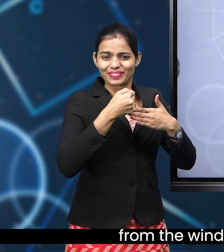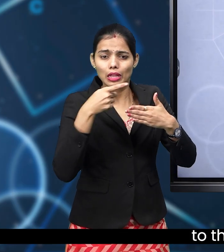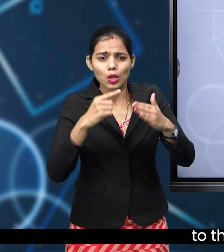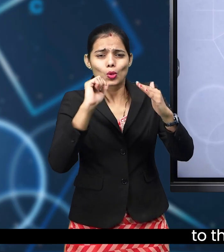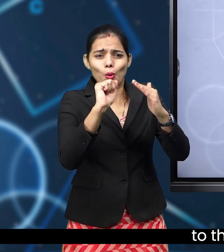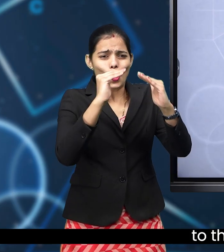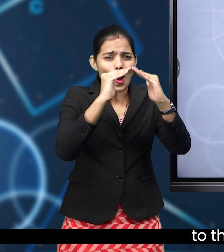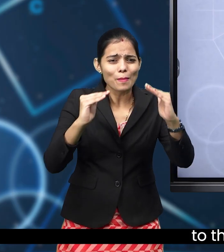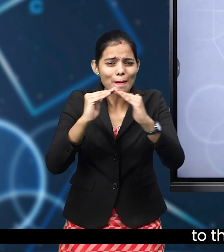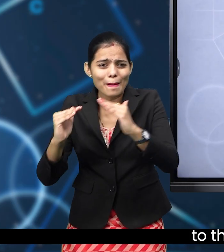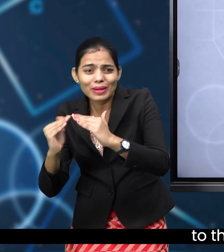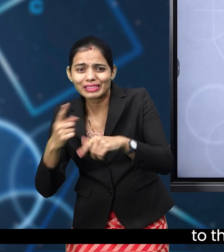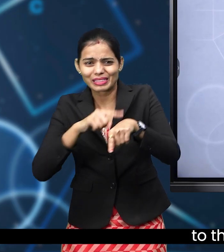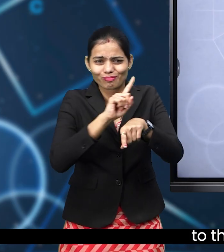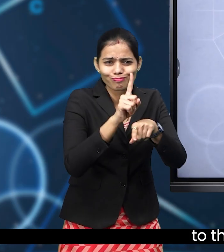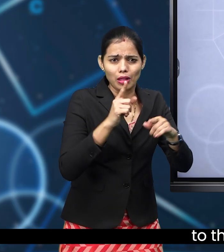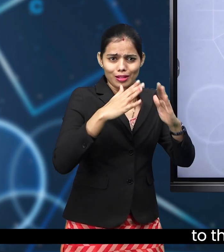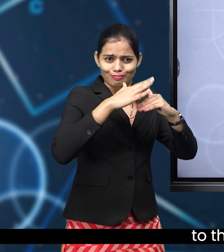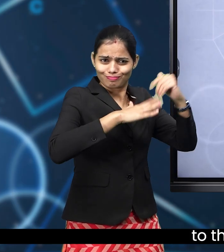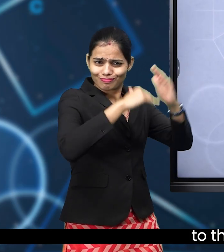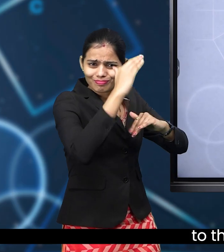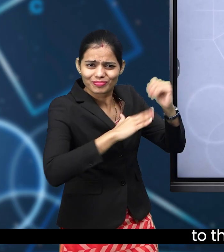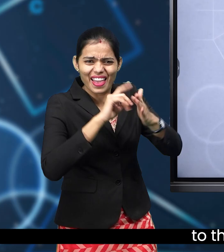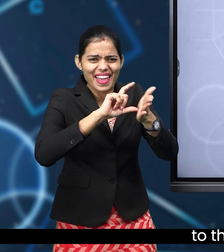house to the clock on the wall.